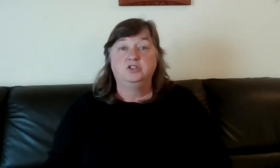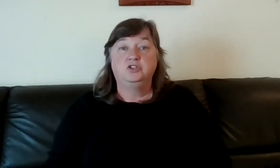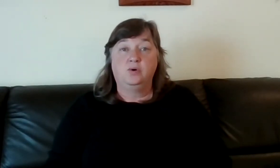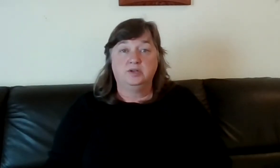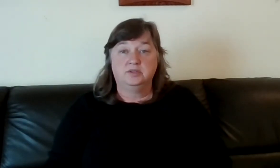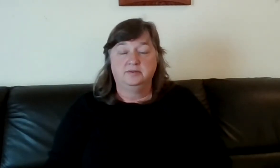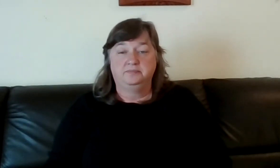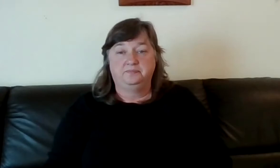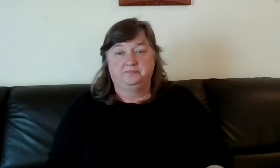Short